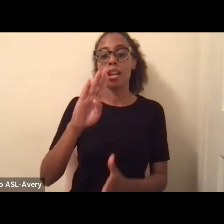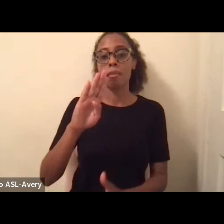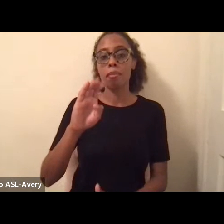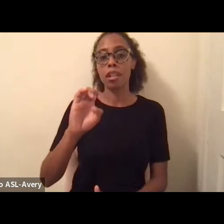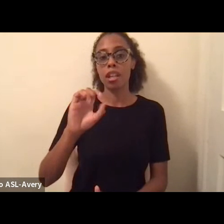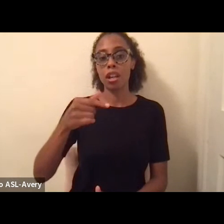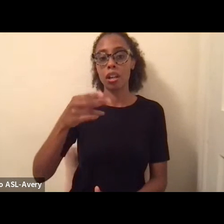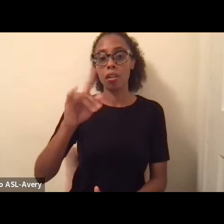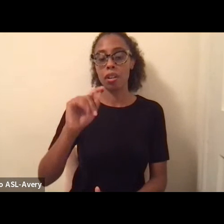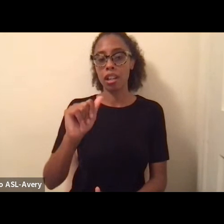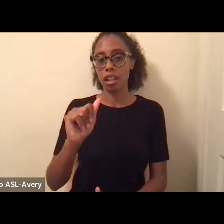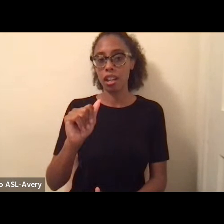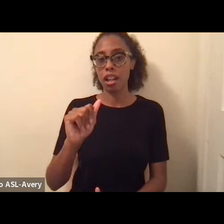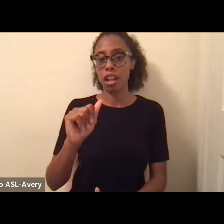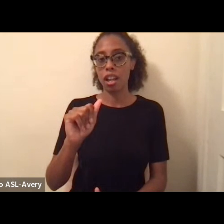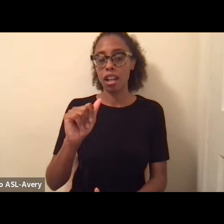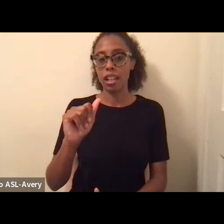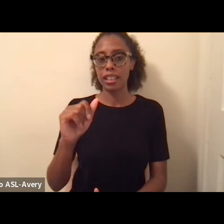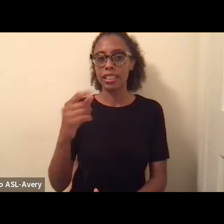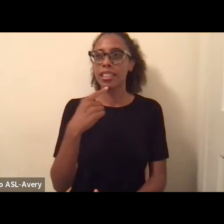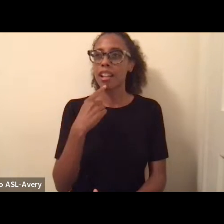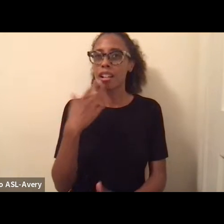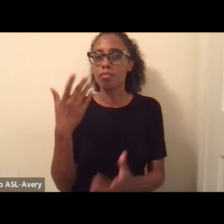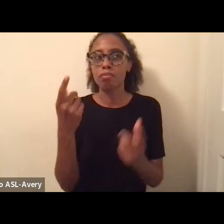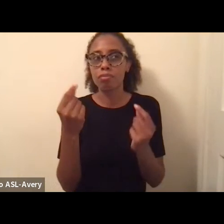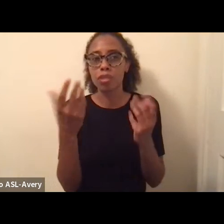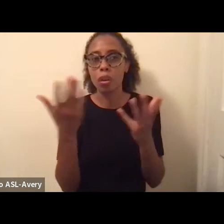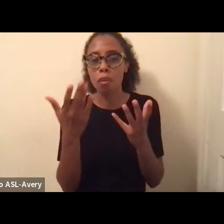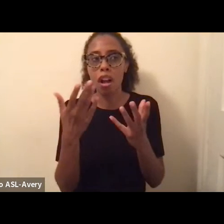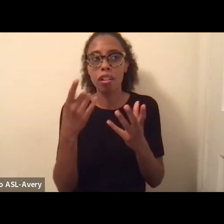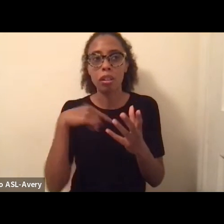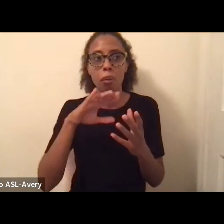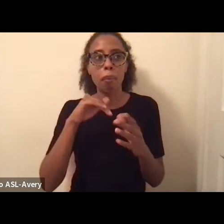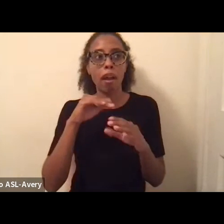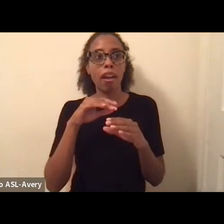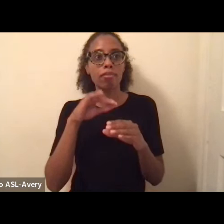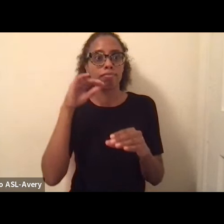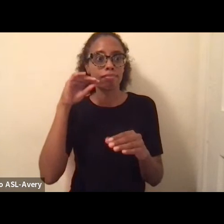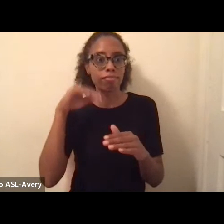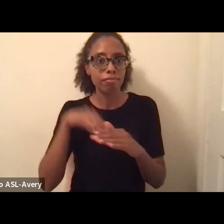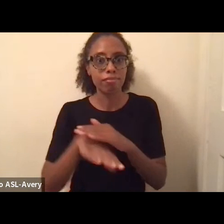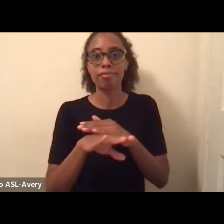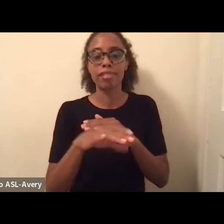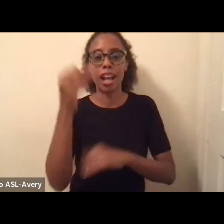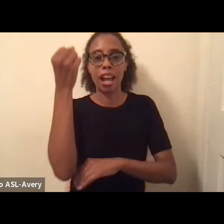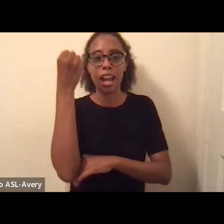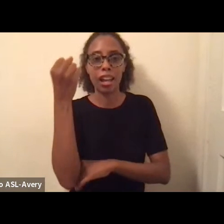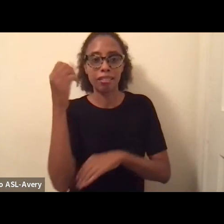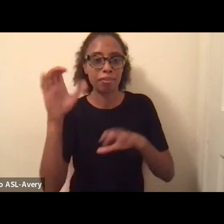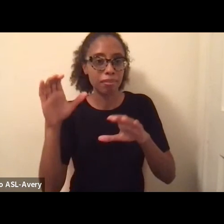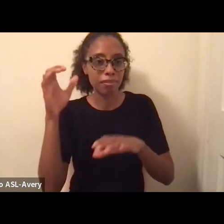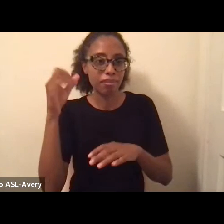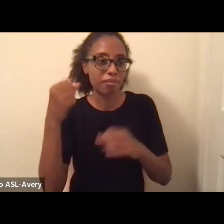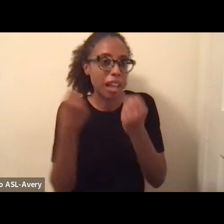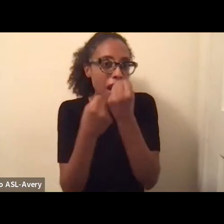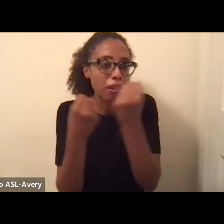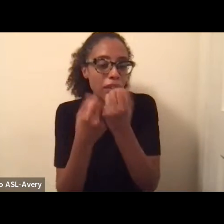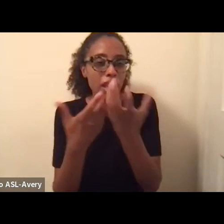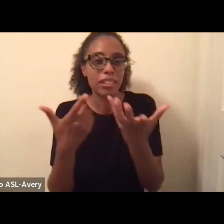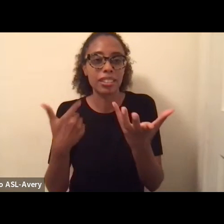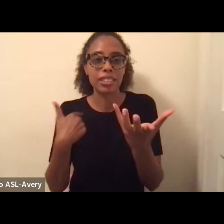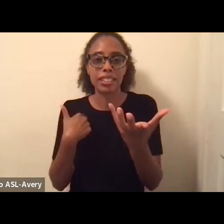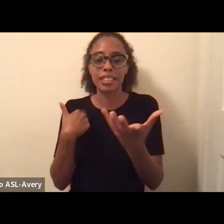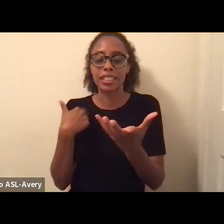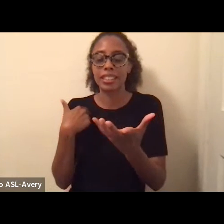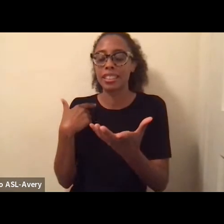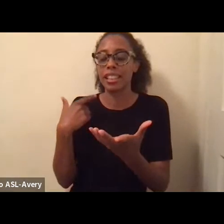as we enter activism, right? Sometimes it feels daunting. Like if you think about what the People's Summit is trying to do, we're trying to